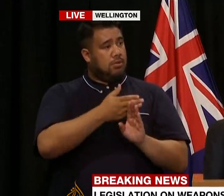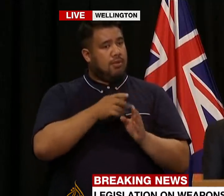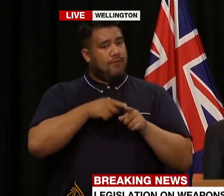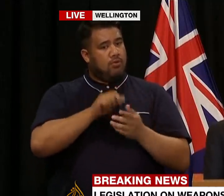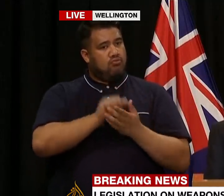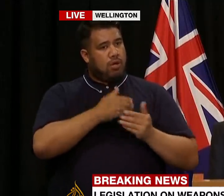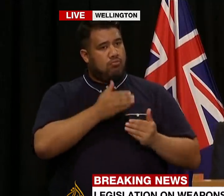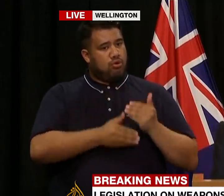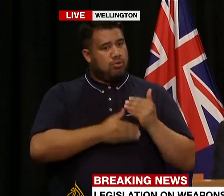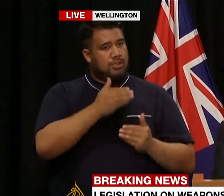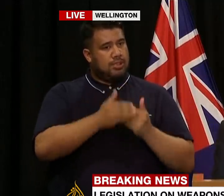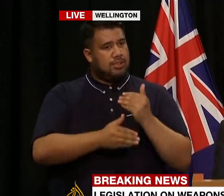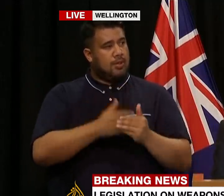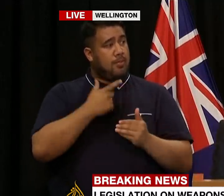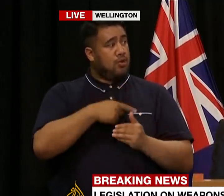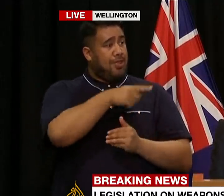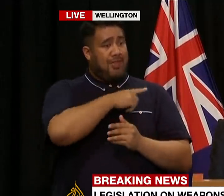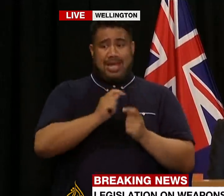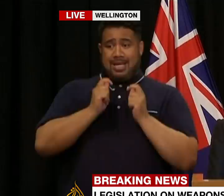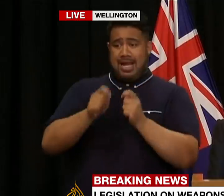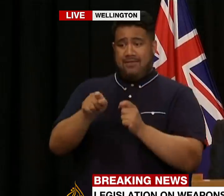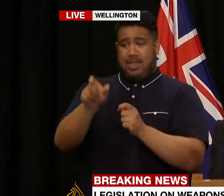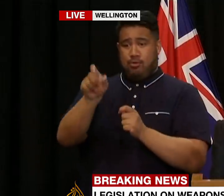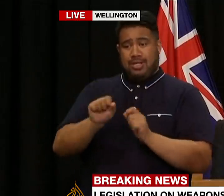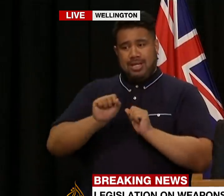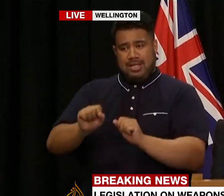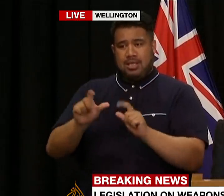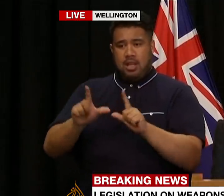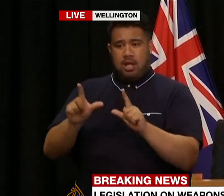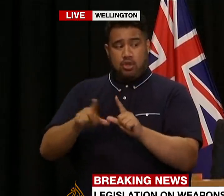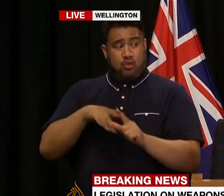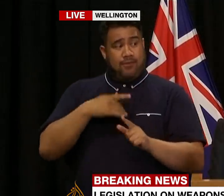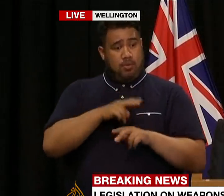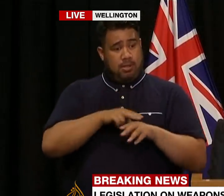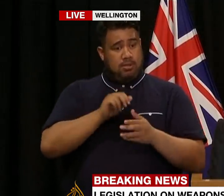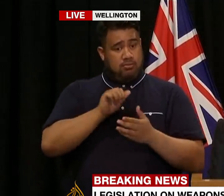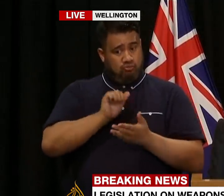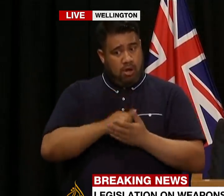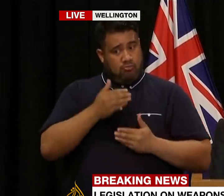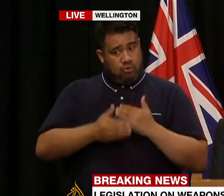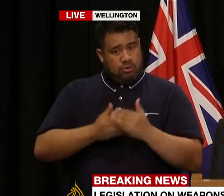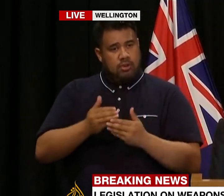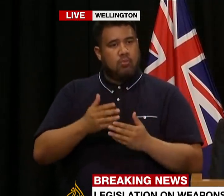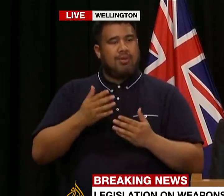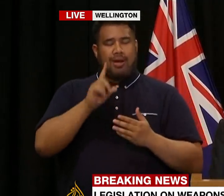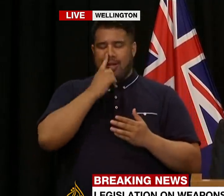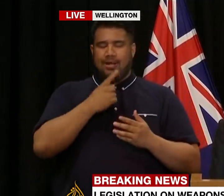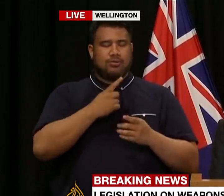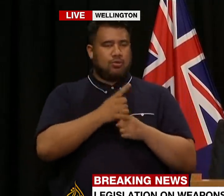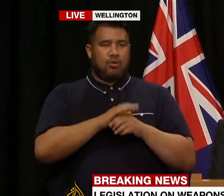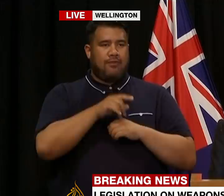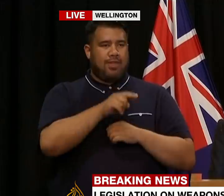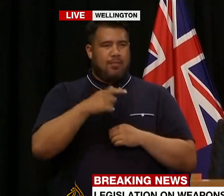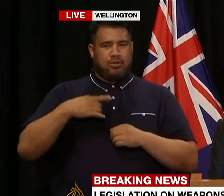granting privileged gun rentals license? Again, that is not something I am going to go into while there is a